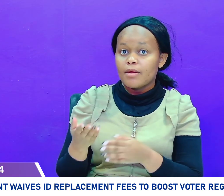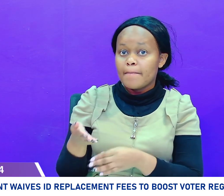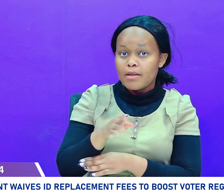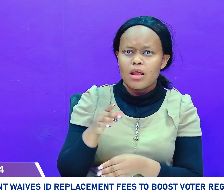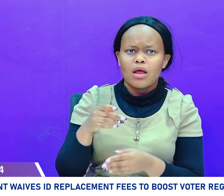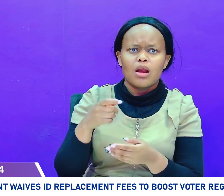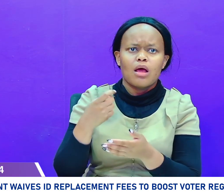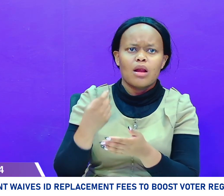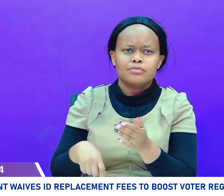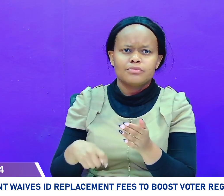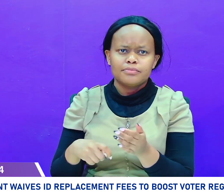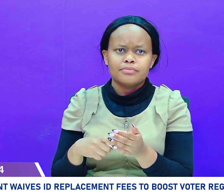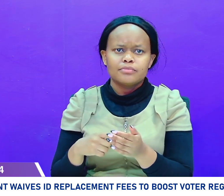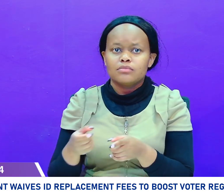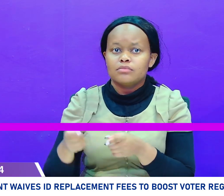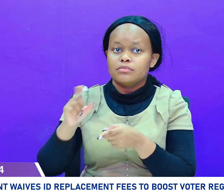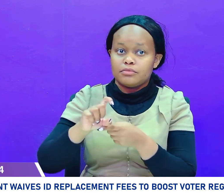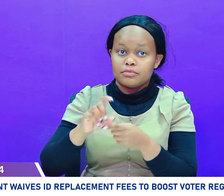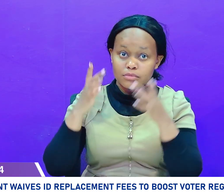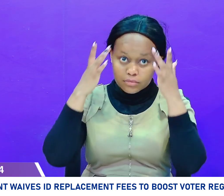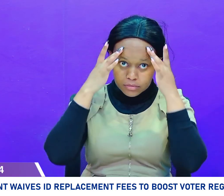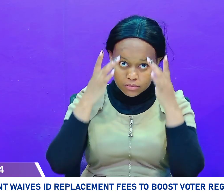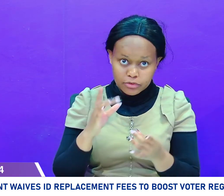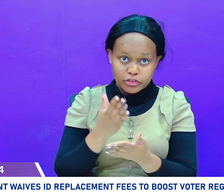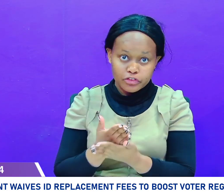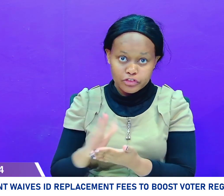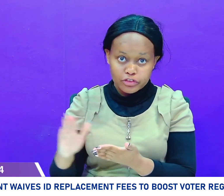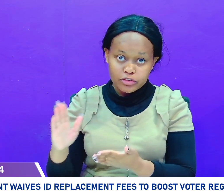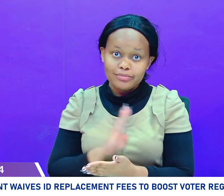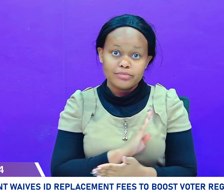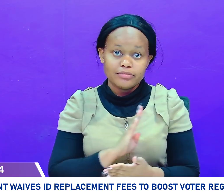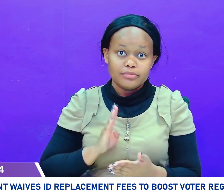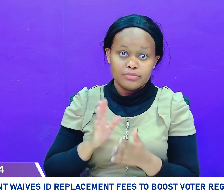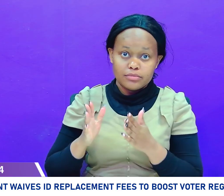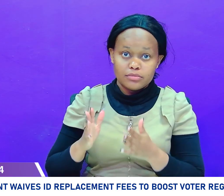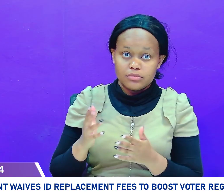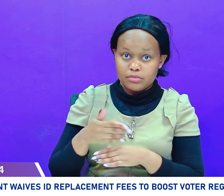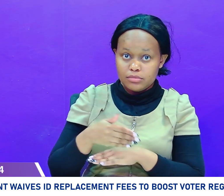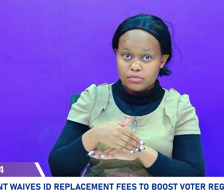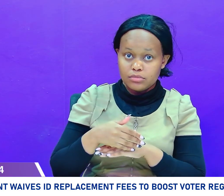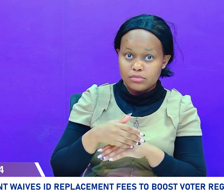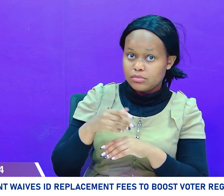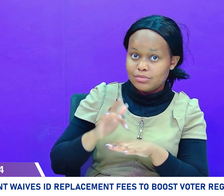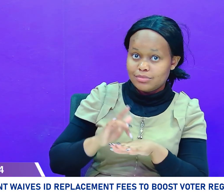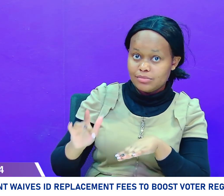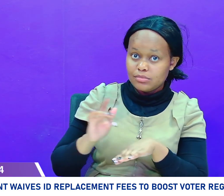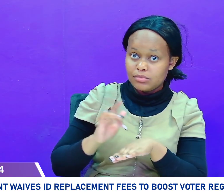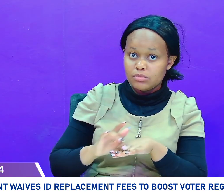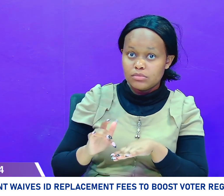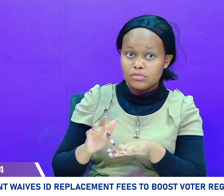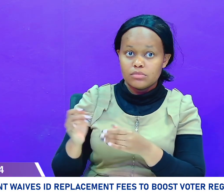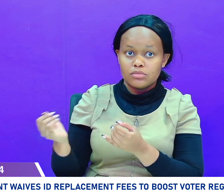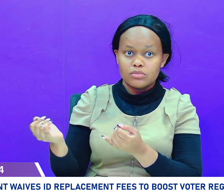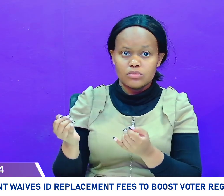afford the replacement cost, adding that the decision is part of broader efforts to enhance inclusivity in